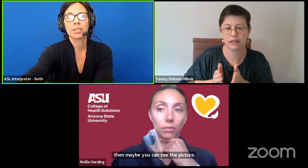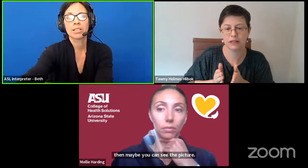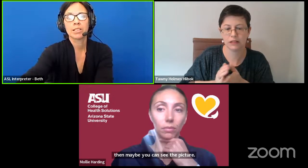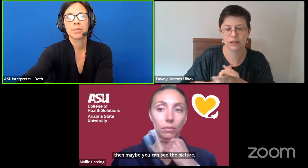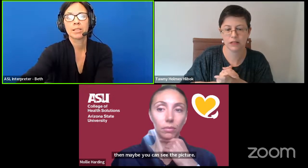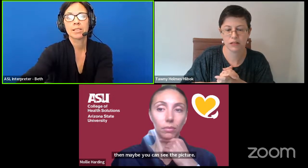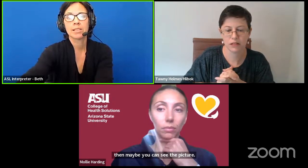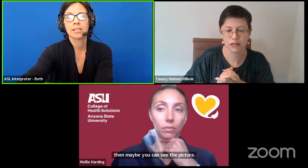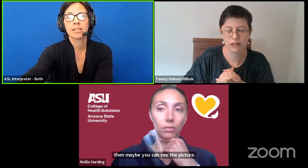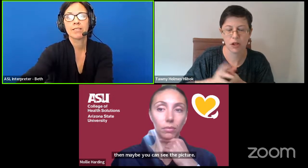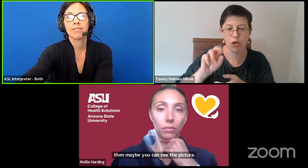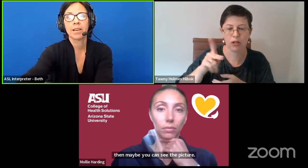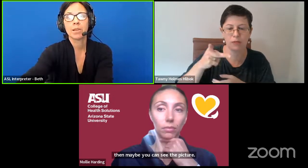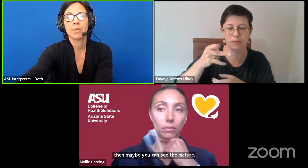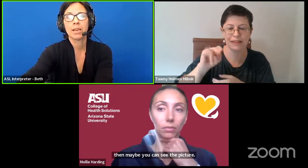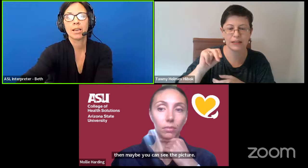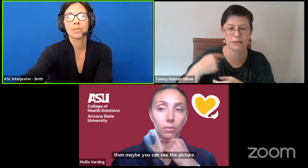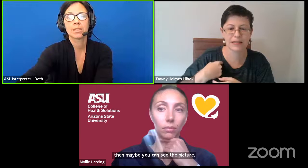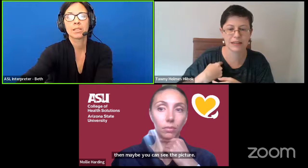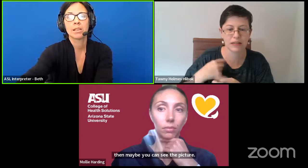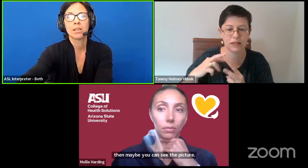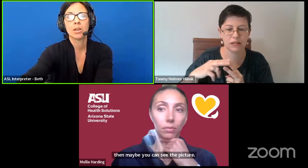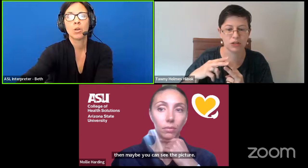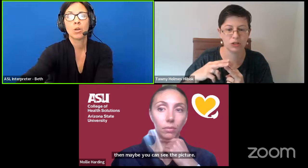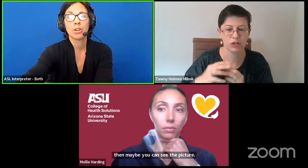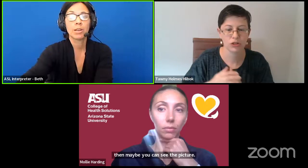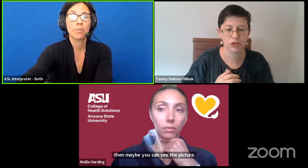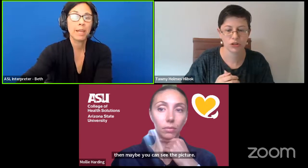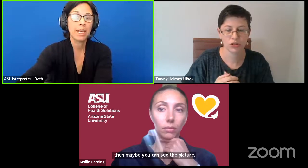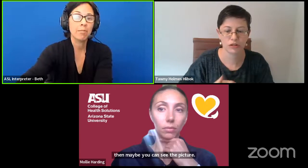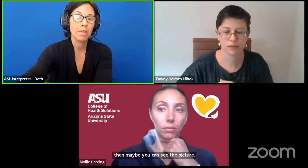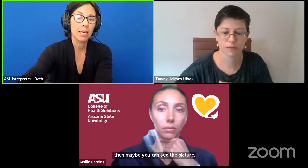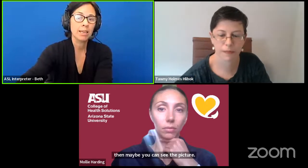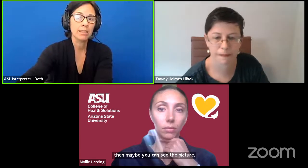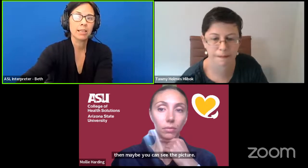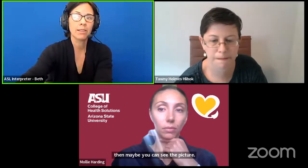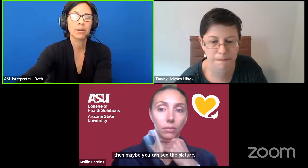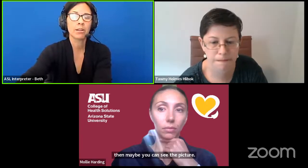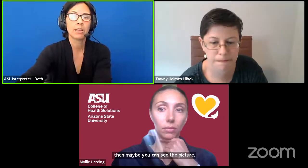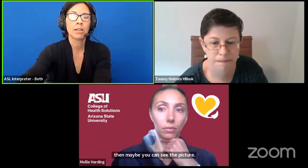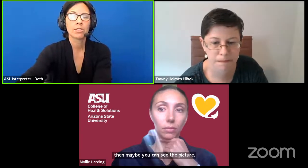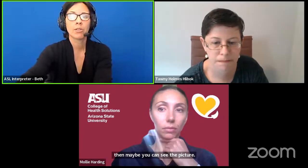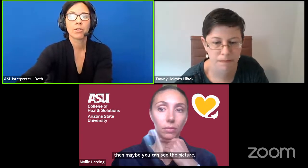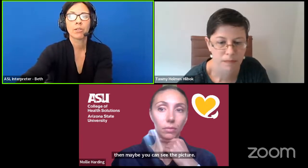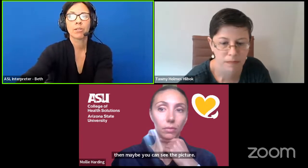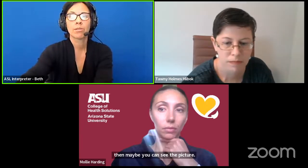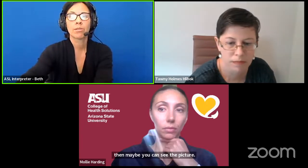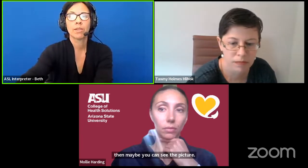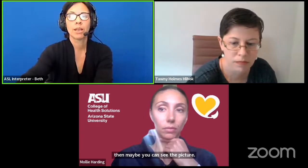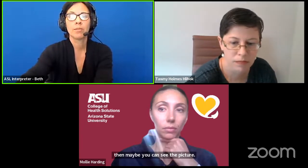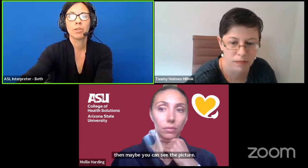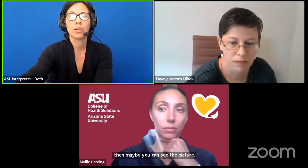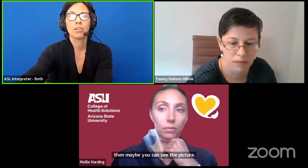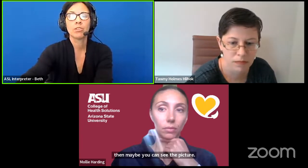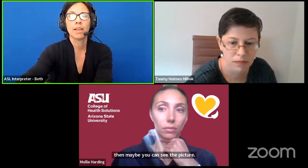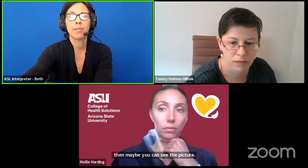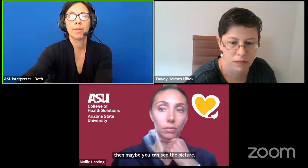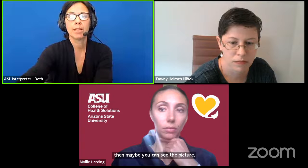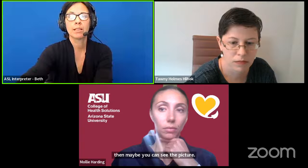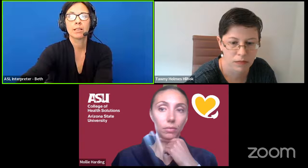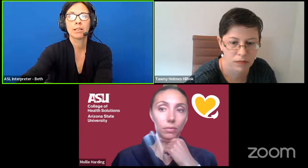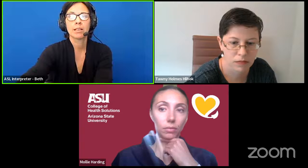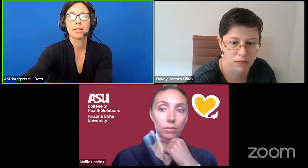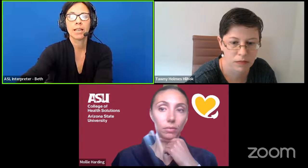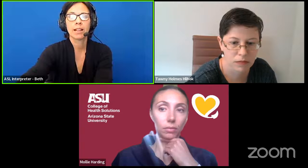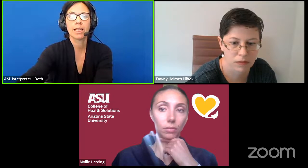video participants if that maybe helps, or you could pin me either. So there, you can do that